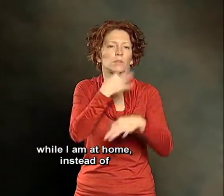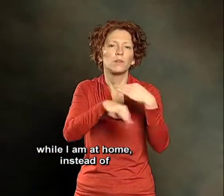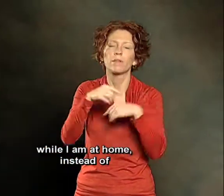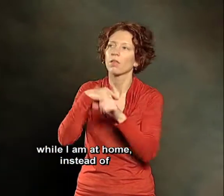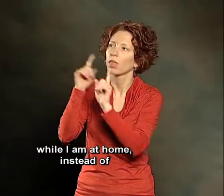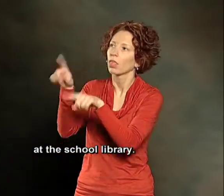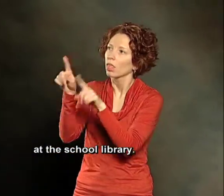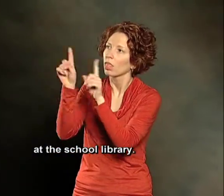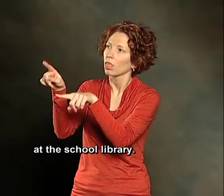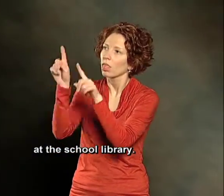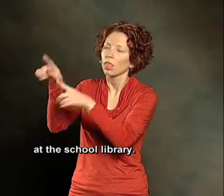of at the school library.